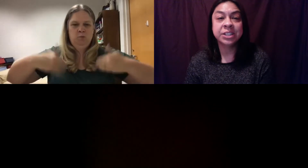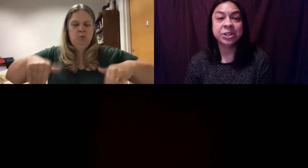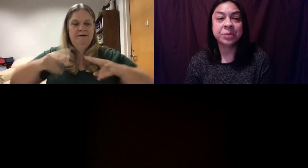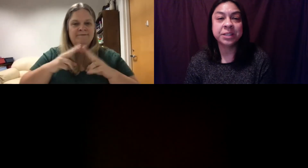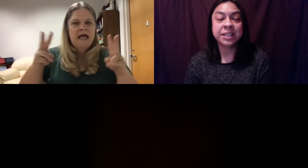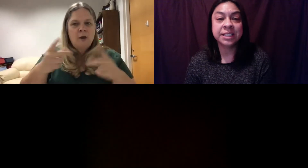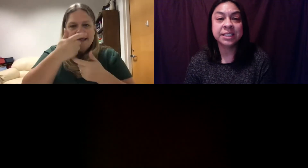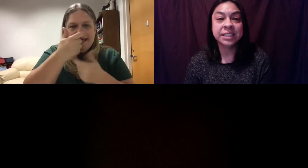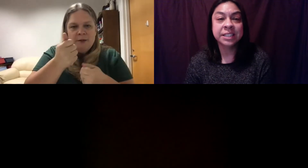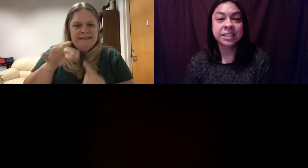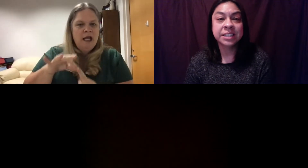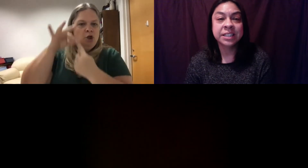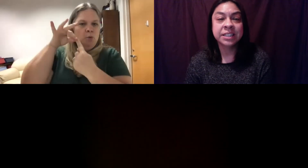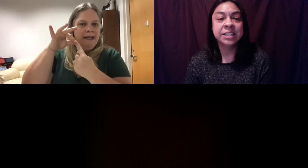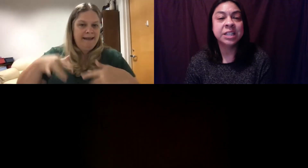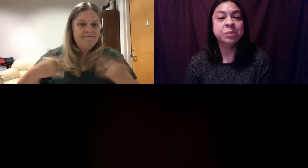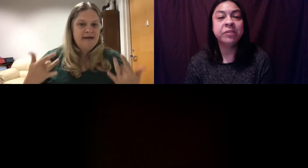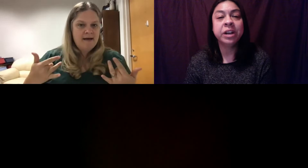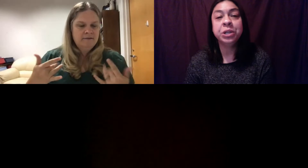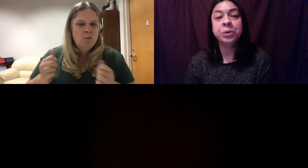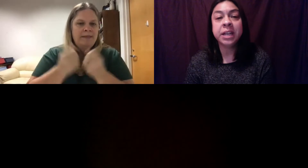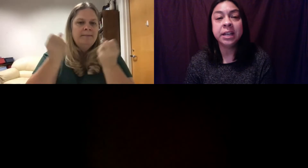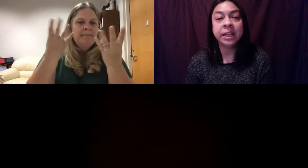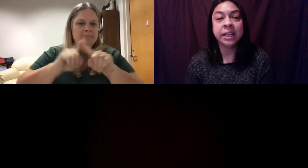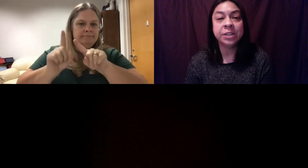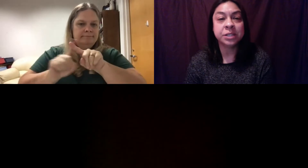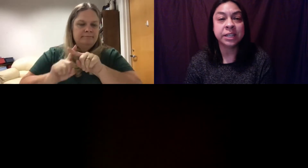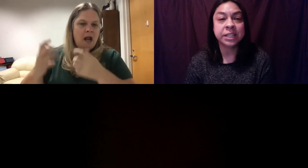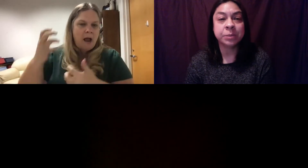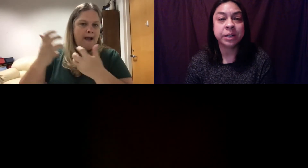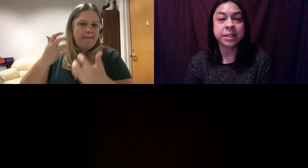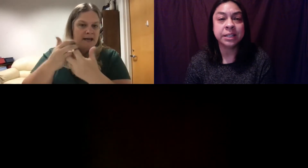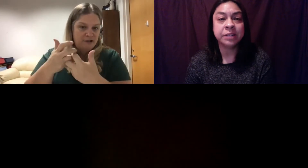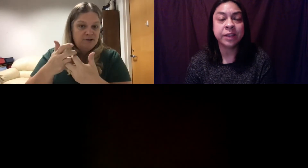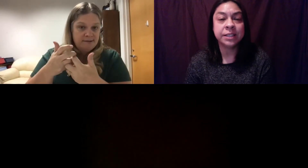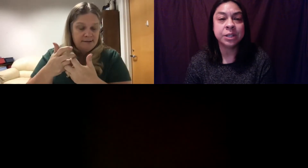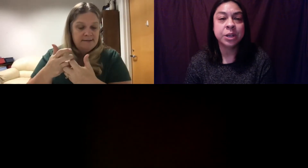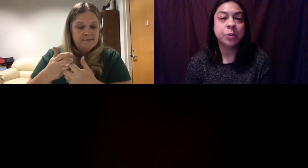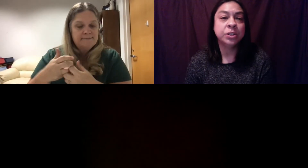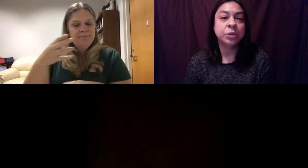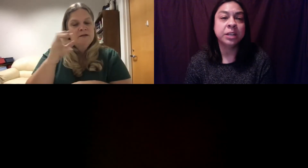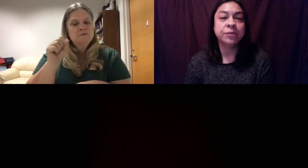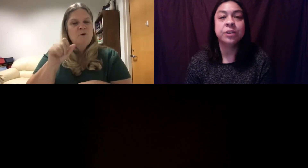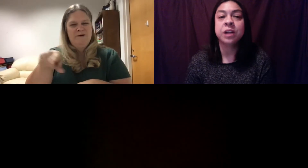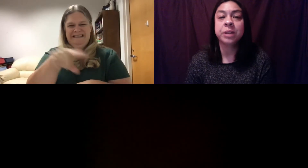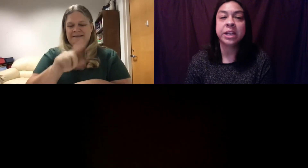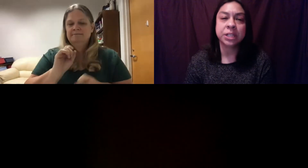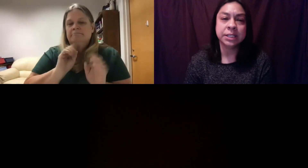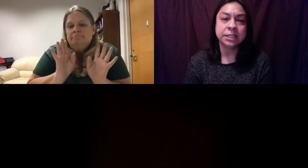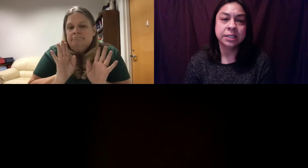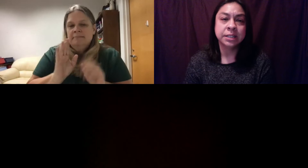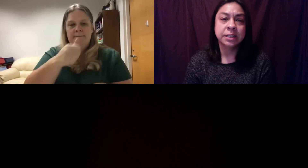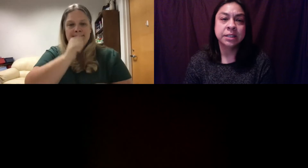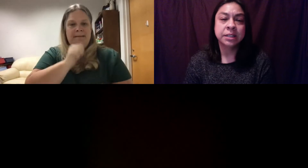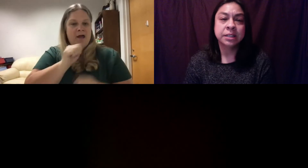to get started with this. This has been a very unique and interesting experience and events with so many different